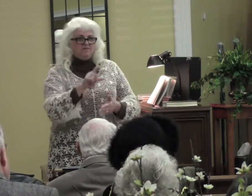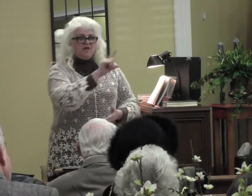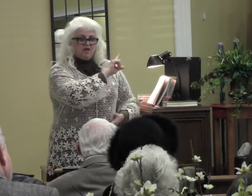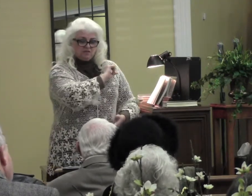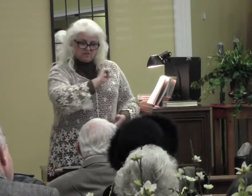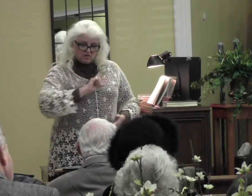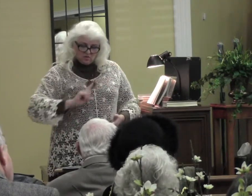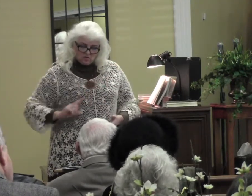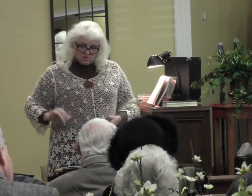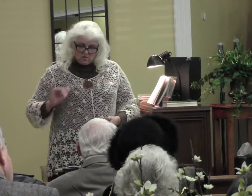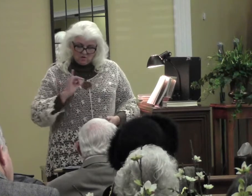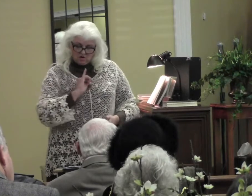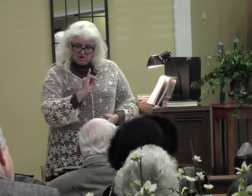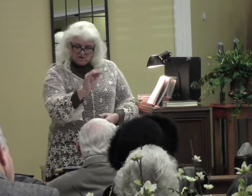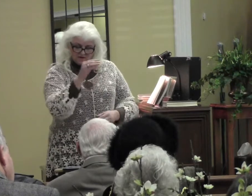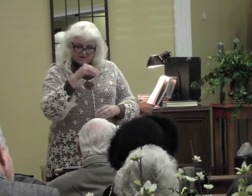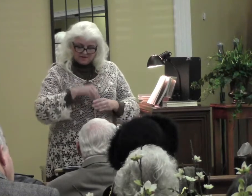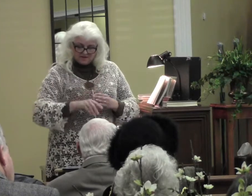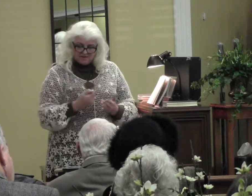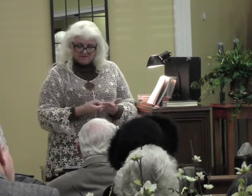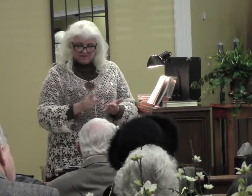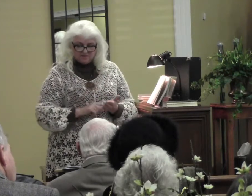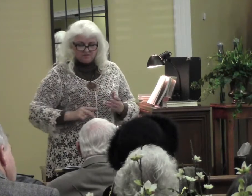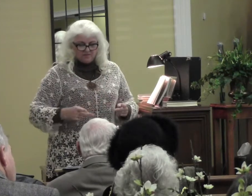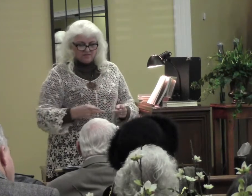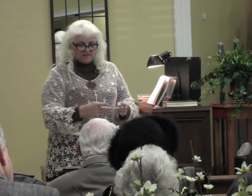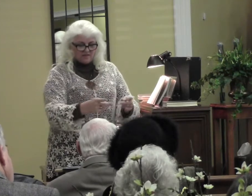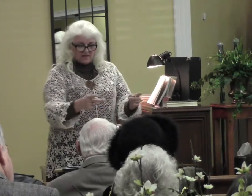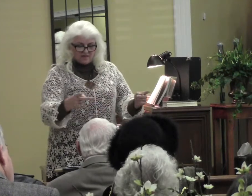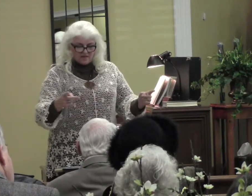the Lord is in this place.